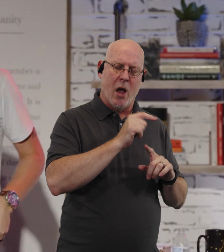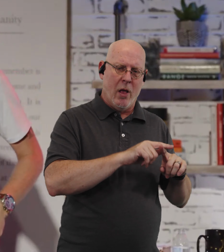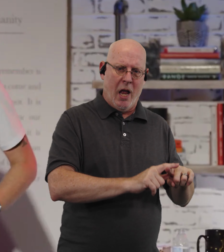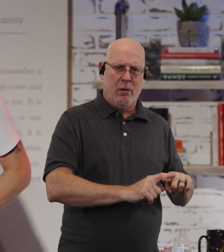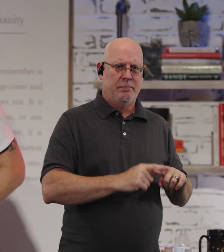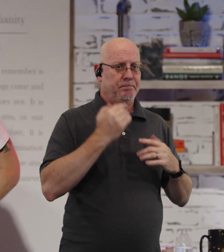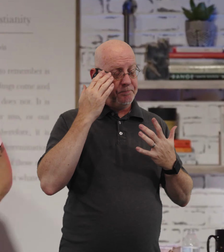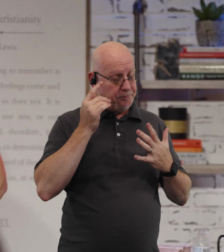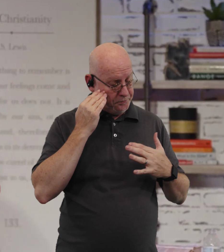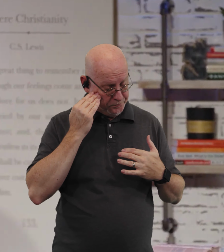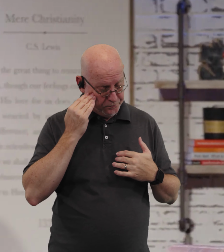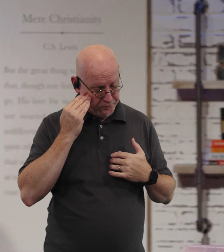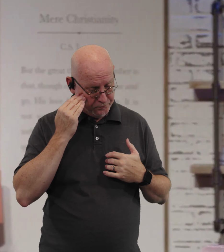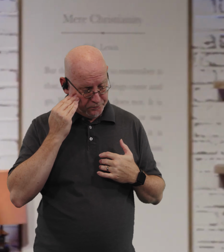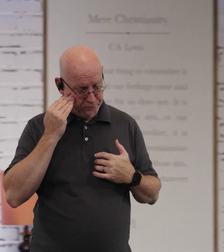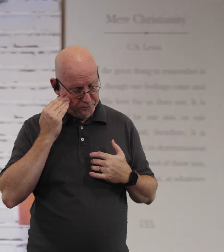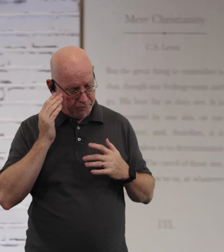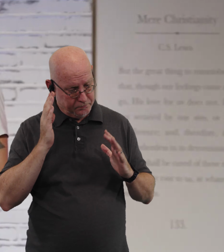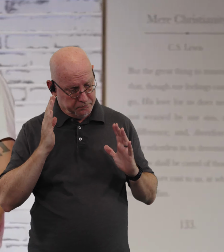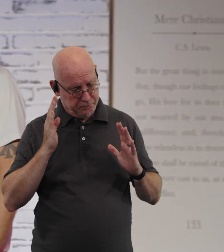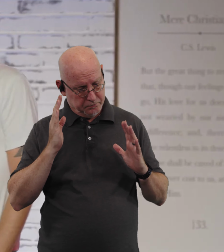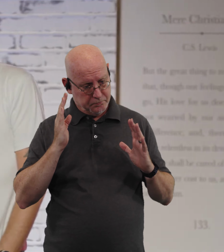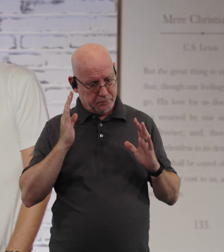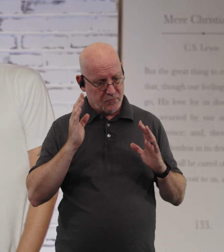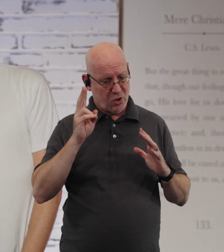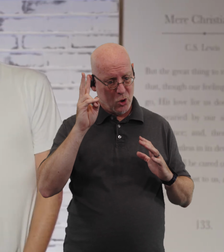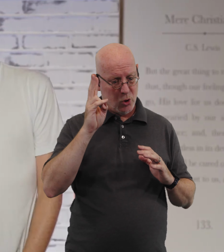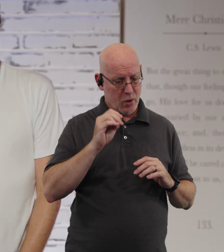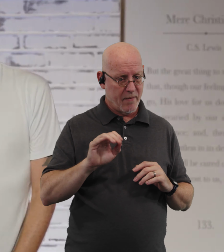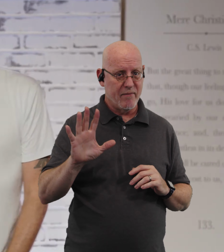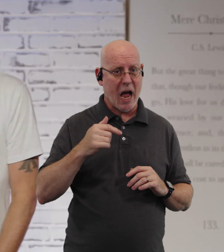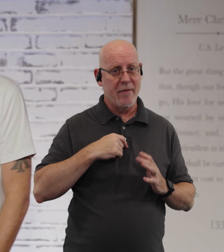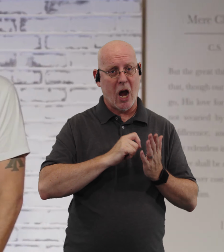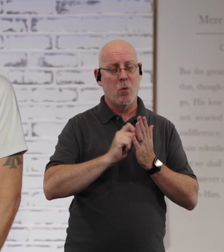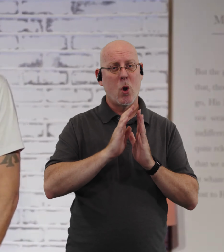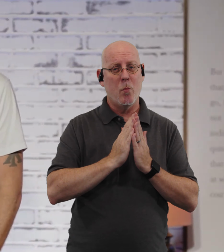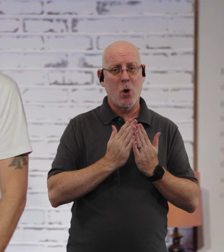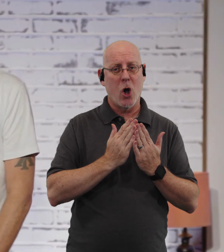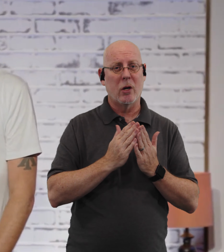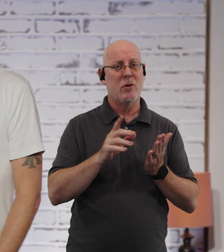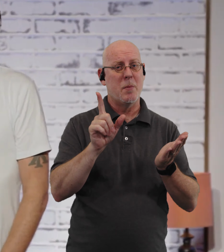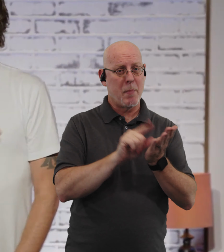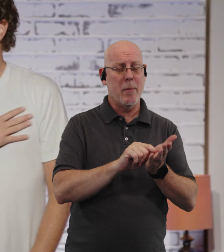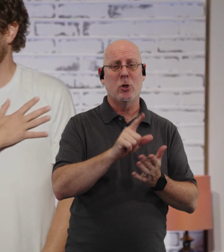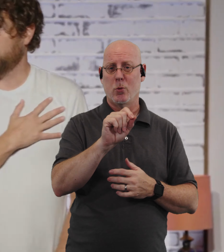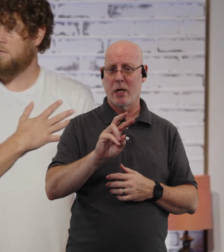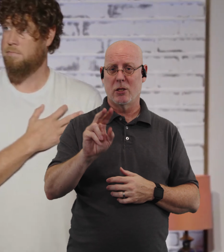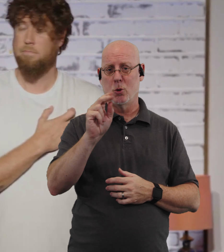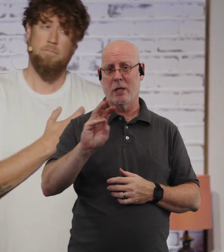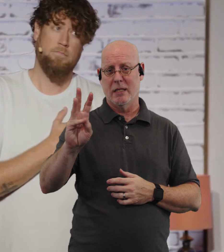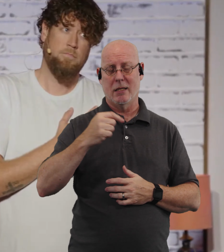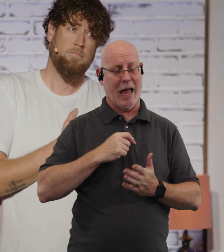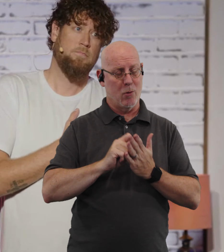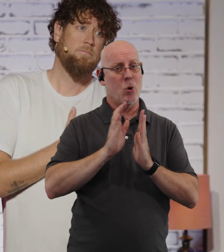So I don't know if you know this or not, but in 2005, I wrote a book and it was published in 2006.